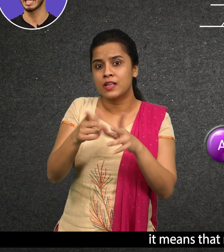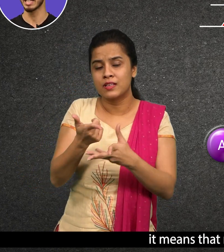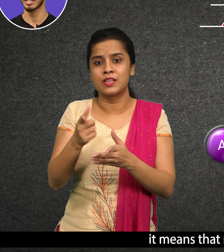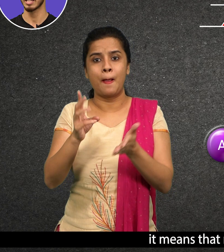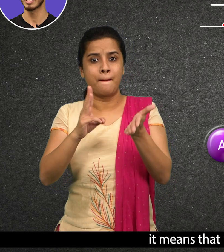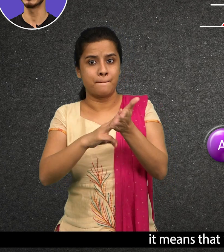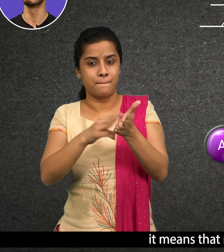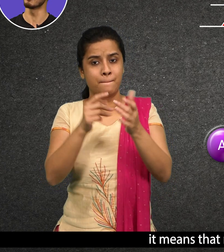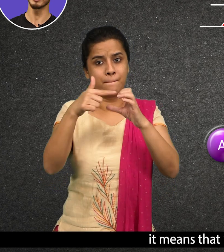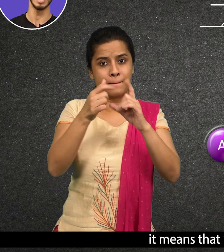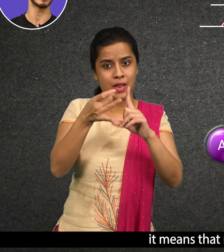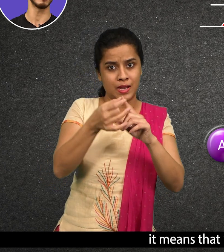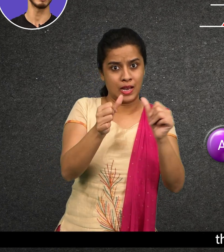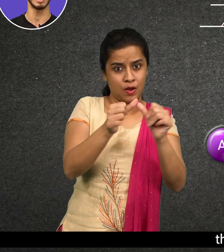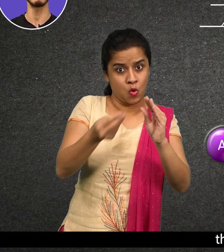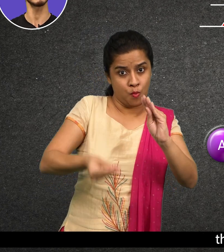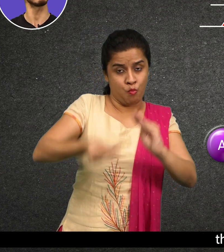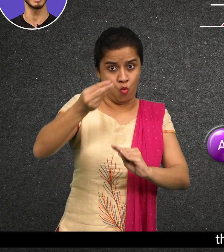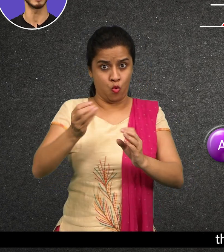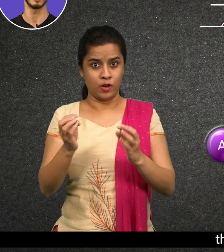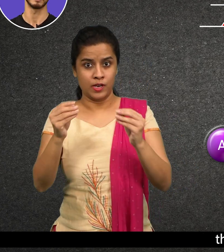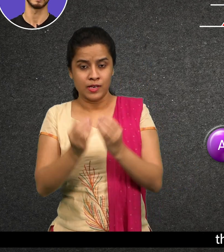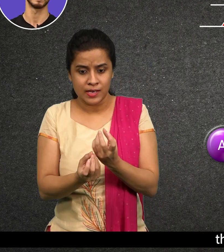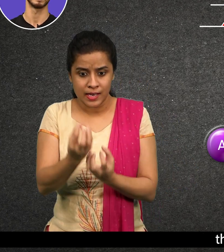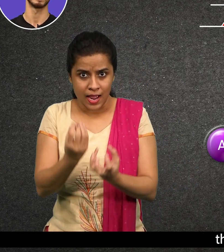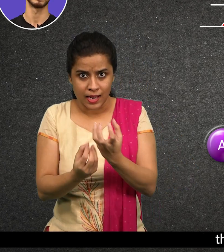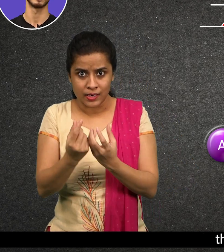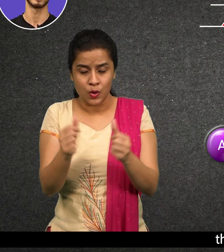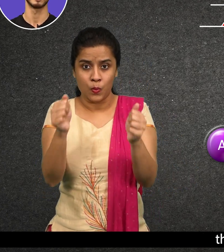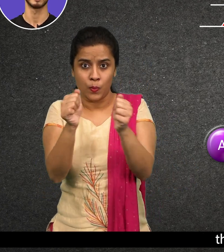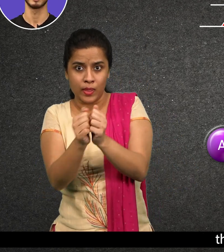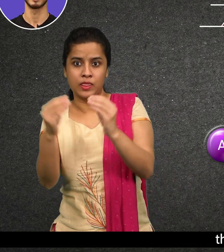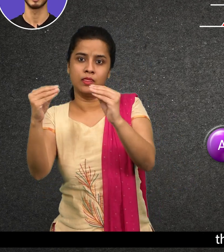metal A is more reactive than metal B.